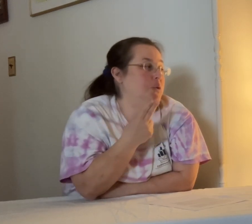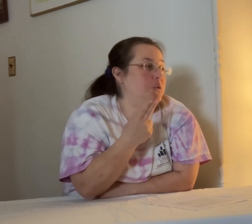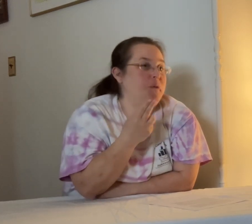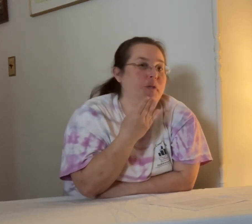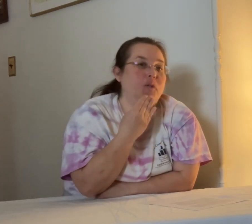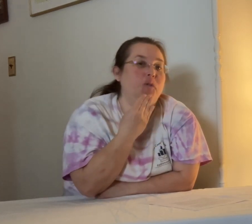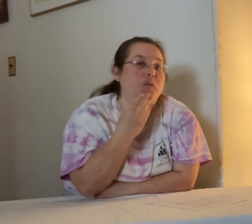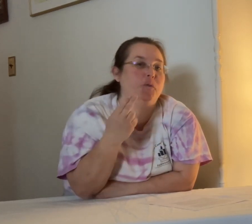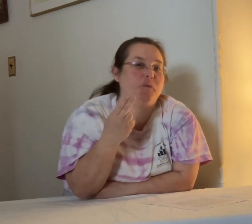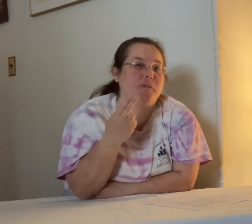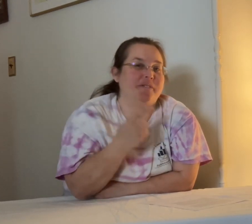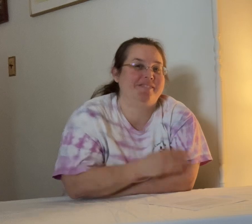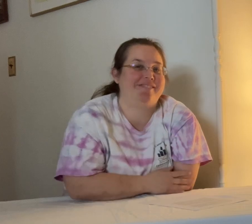Q's News.